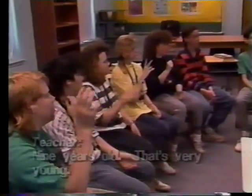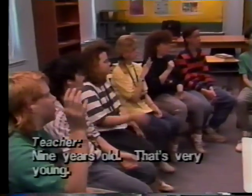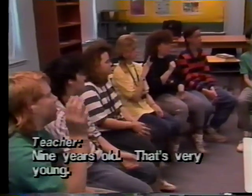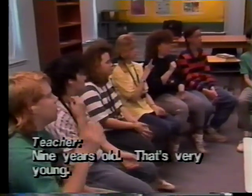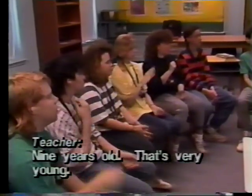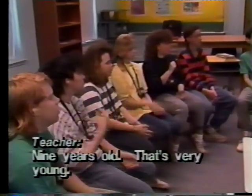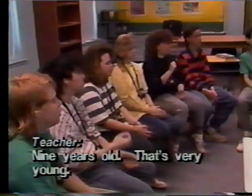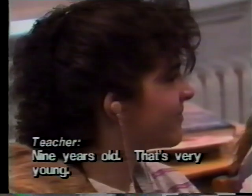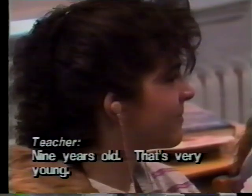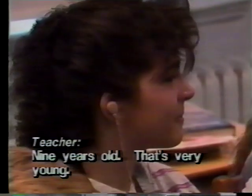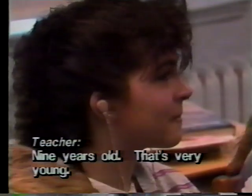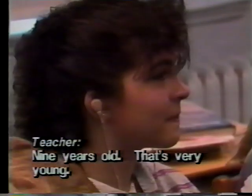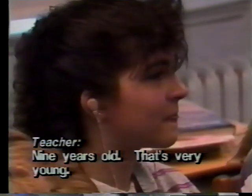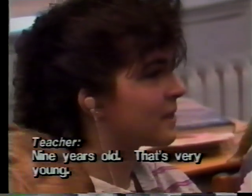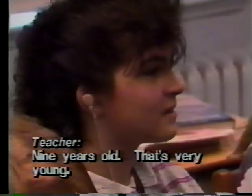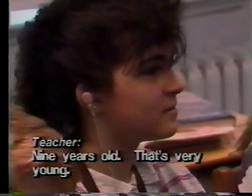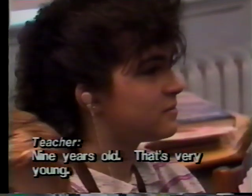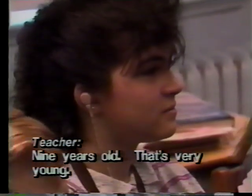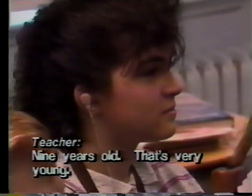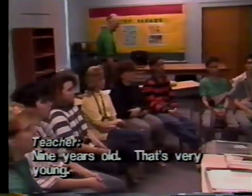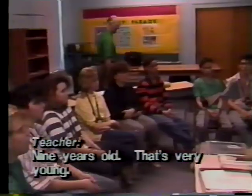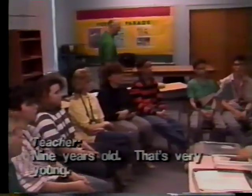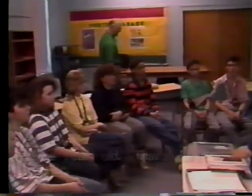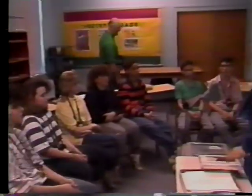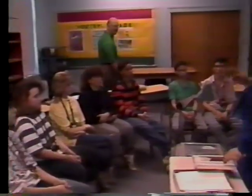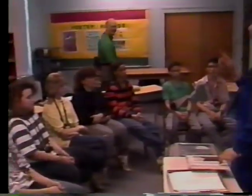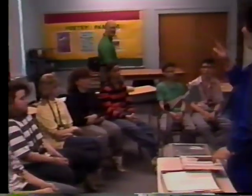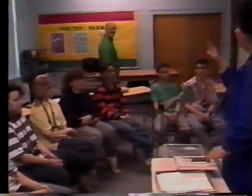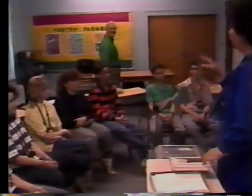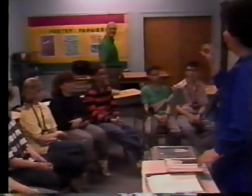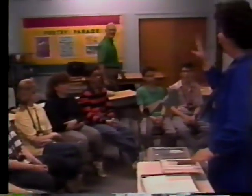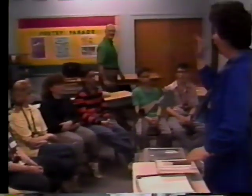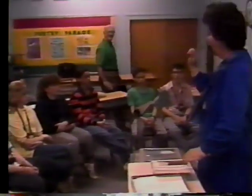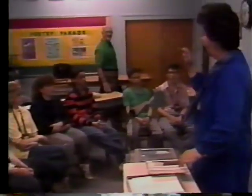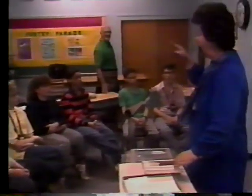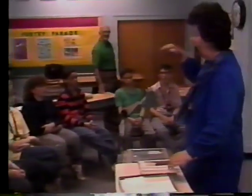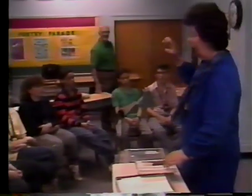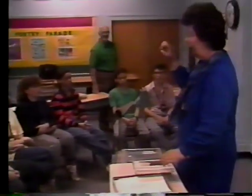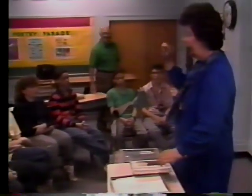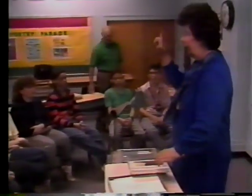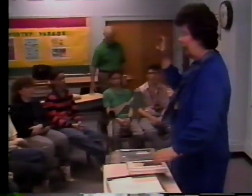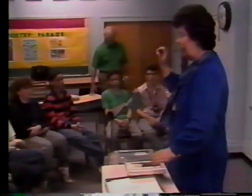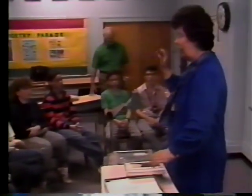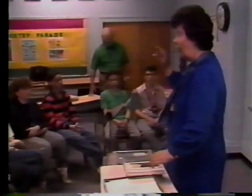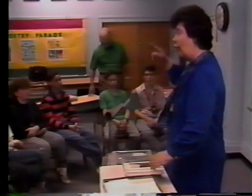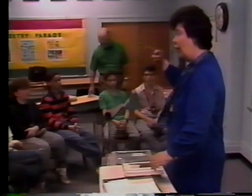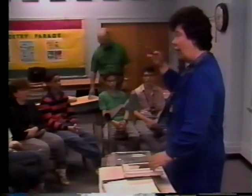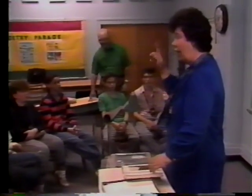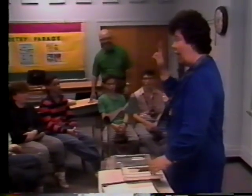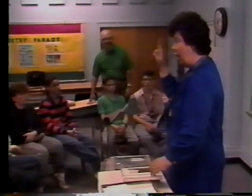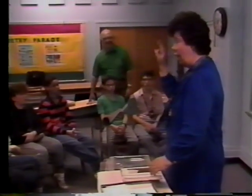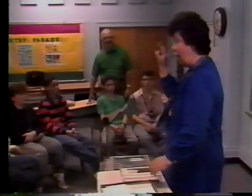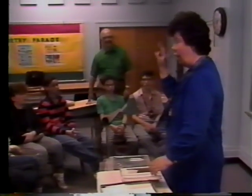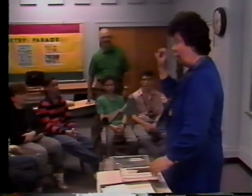years old. That's very young. Young Zora Neale